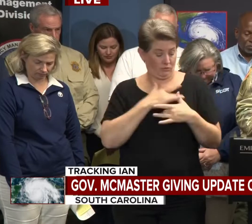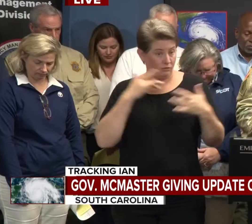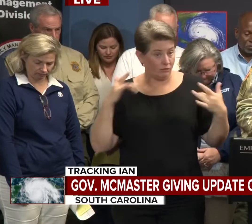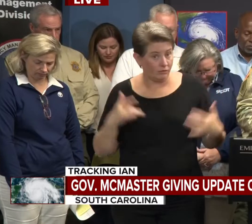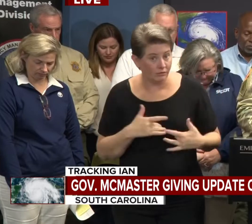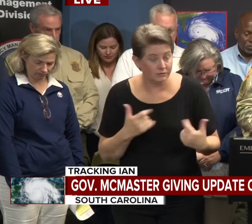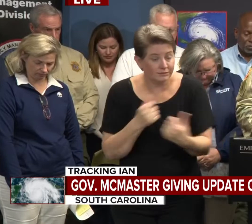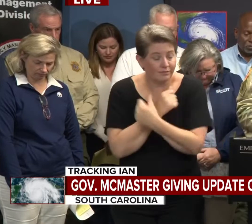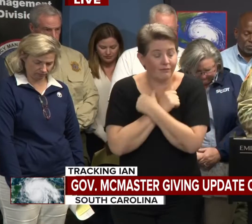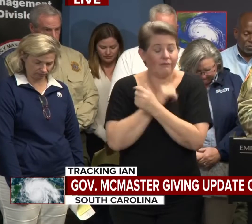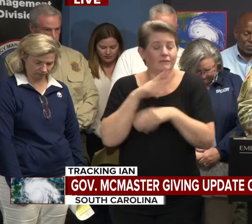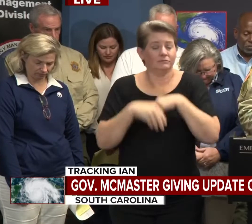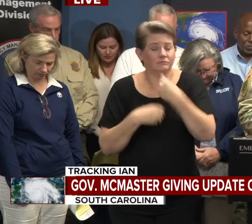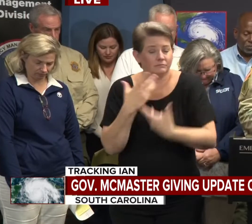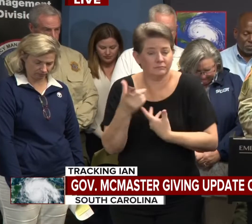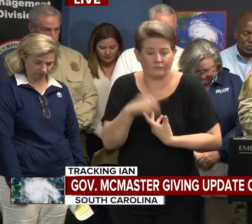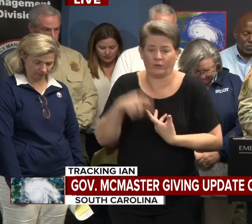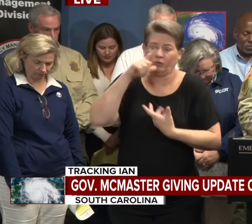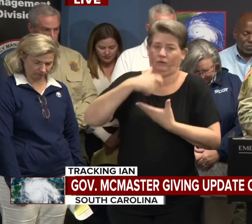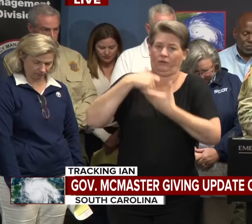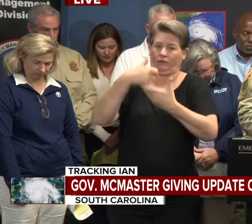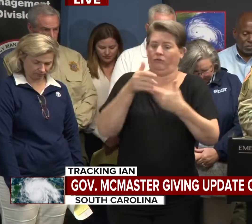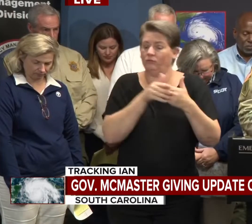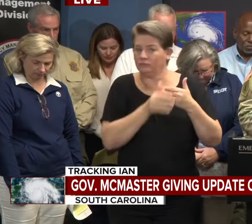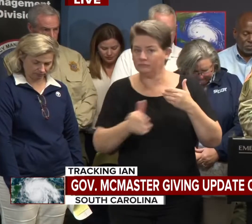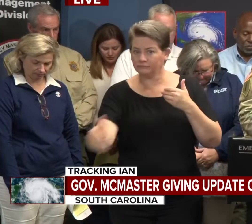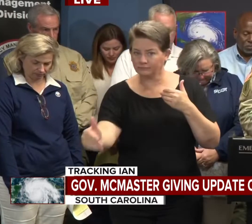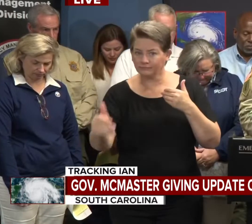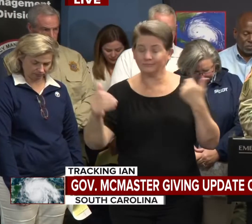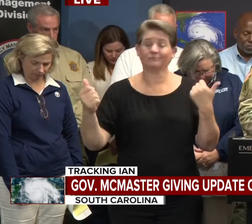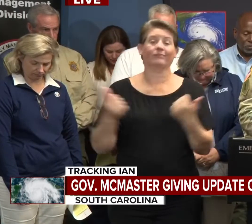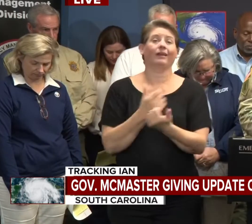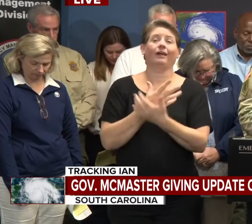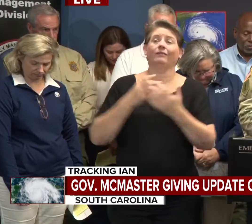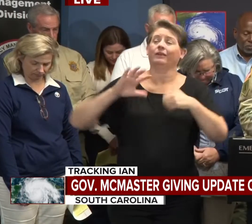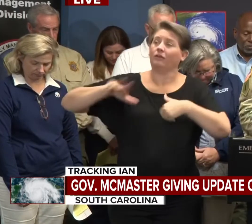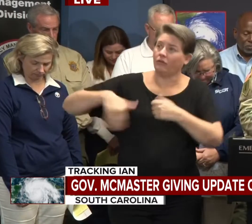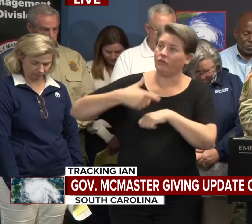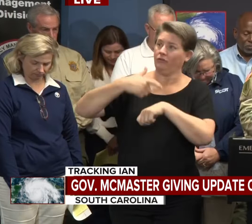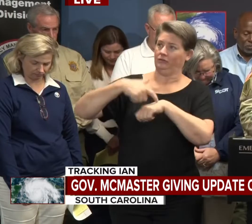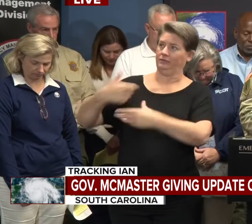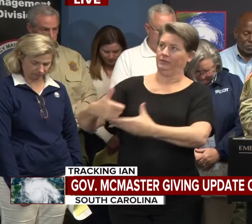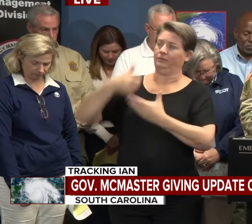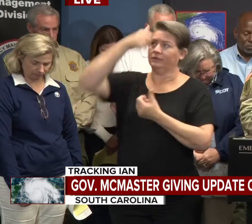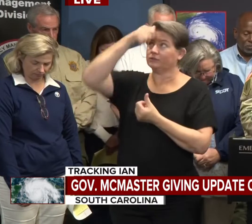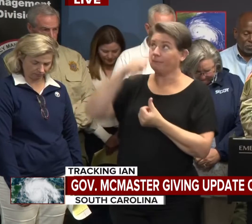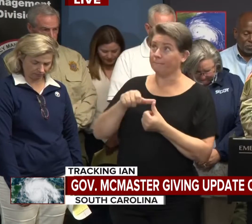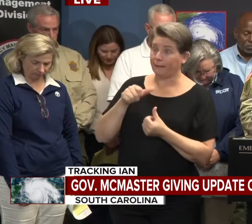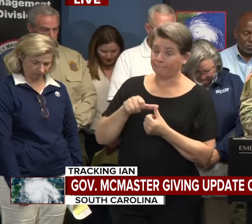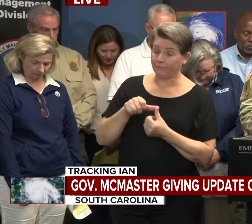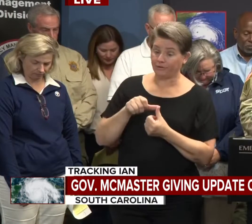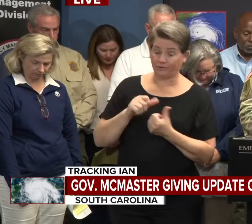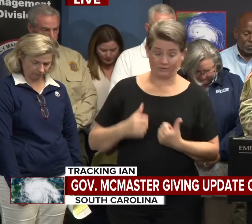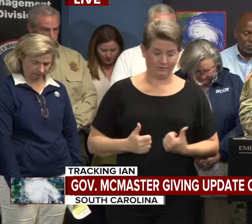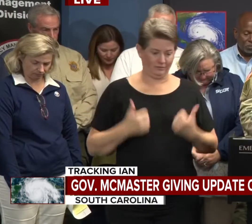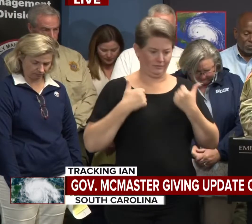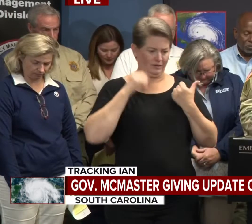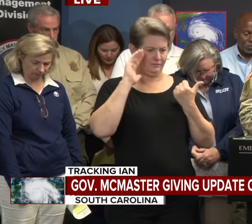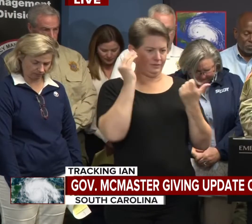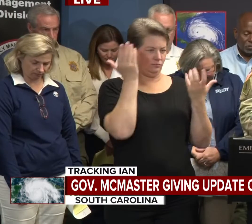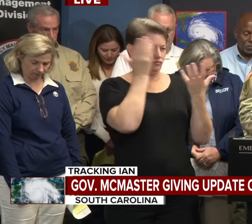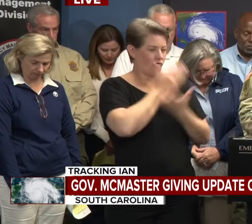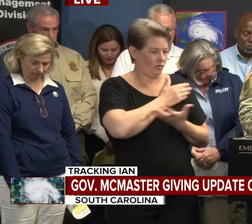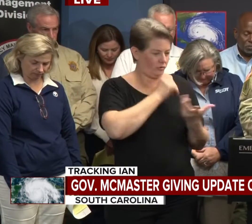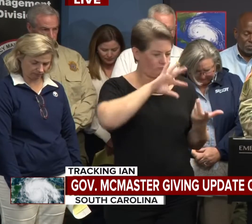to all who need help in the coming days. In all things and at all times, help us to remember that even when life seems dark and